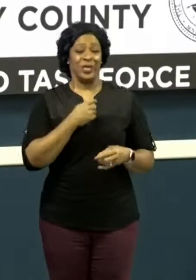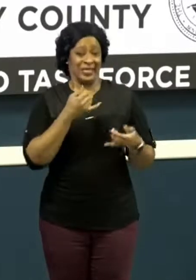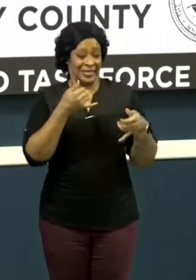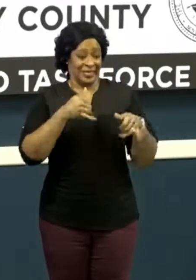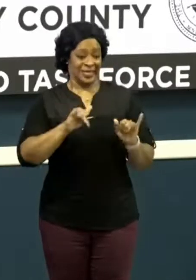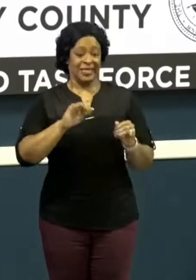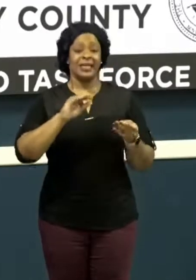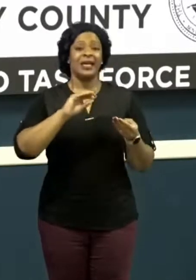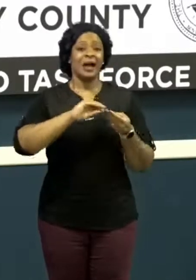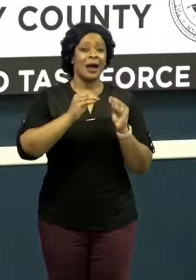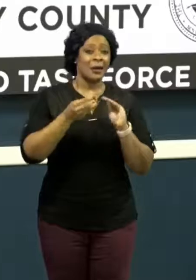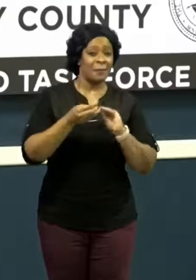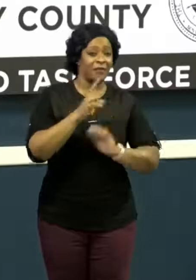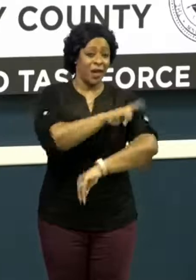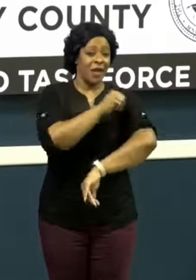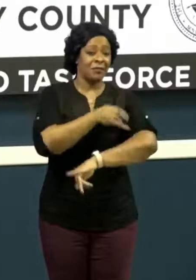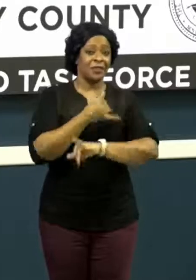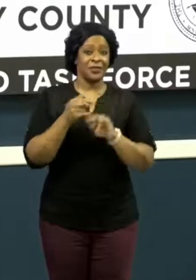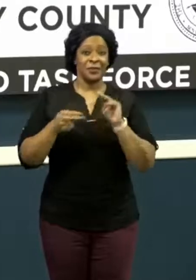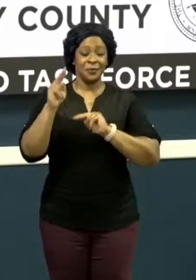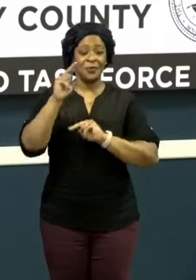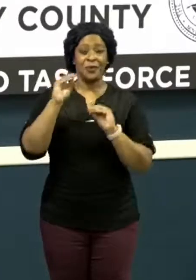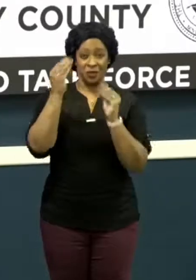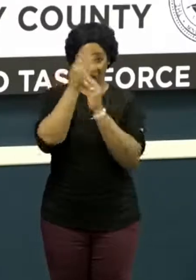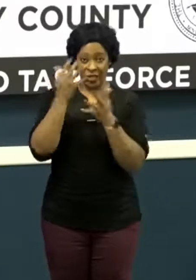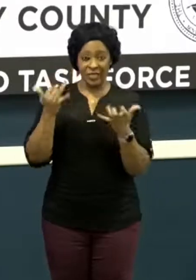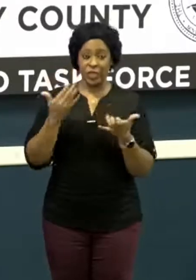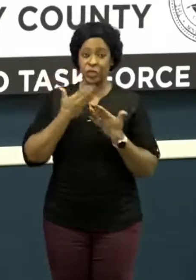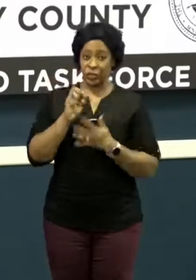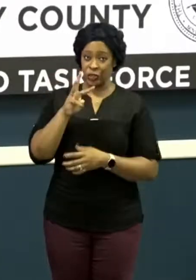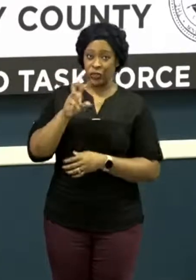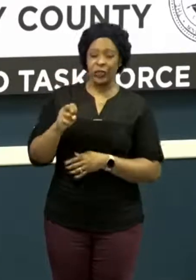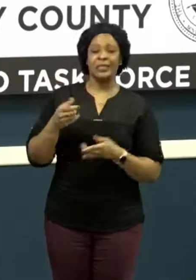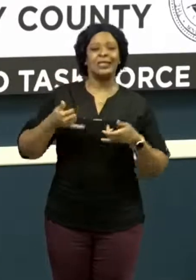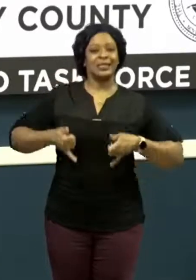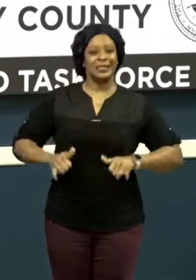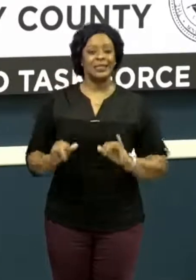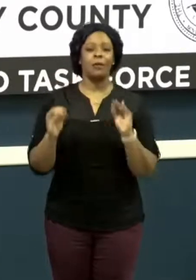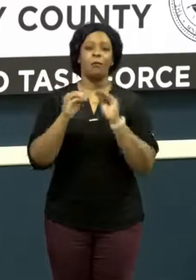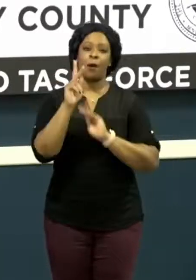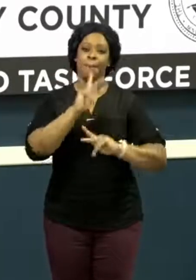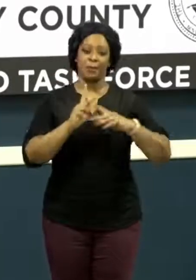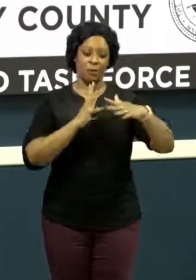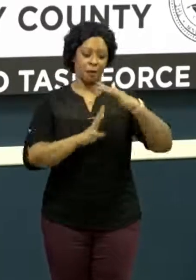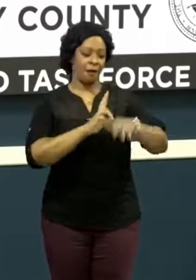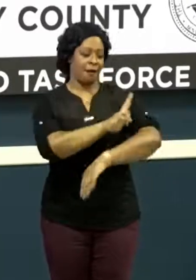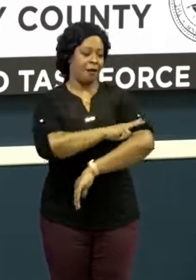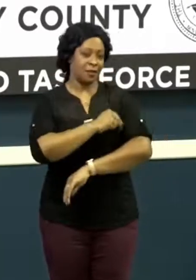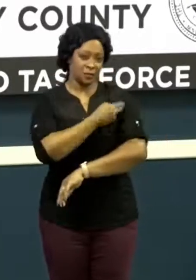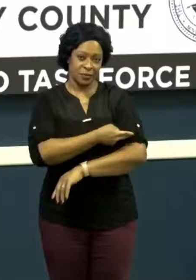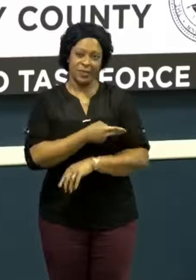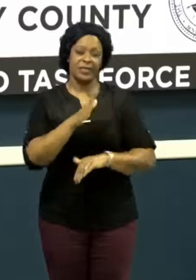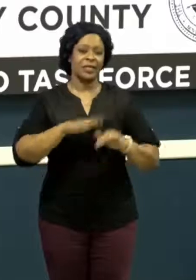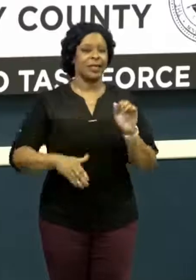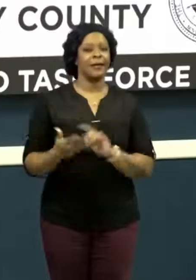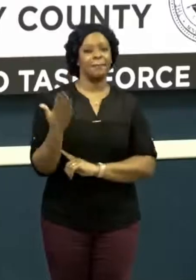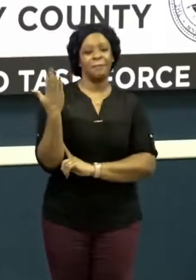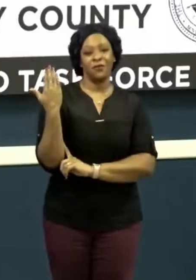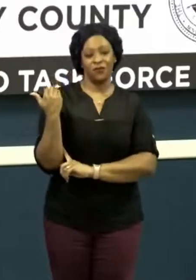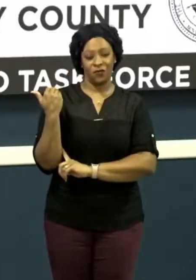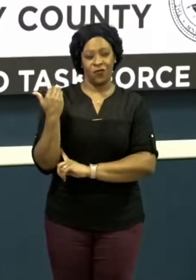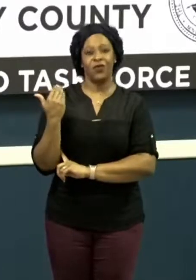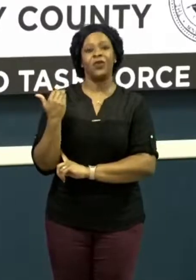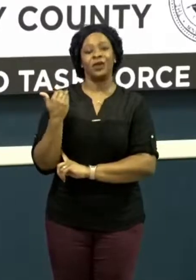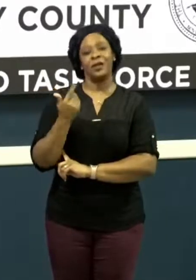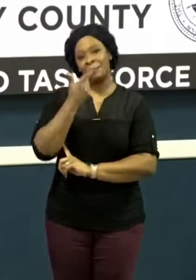that was forecast, that is a good news story. But remember, we're still more people in the hospital than we've ever had in this pandemic